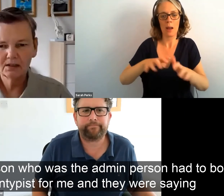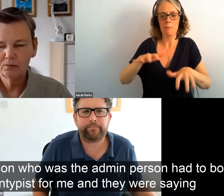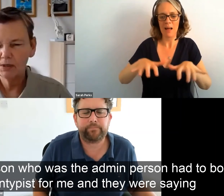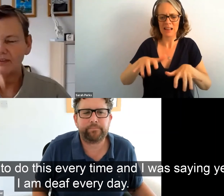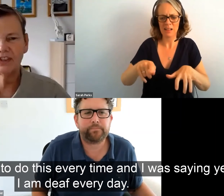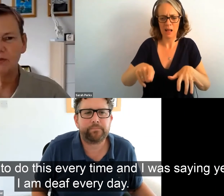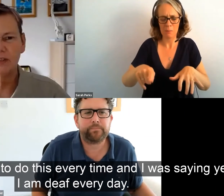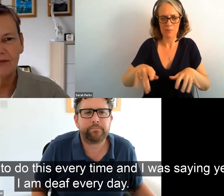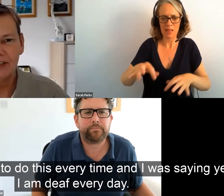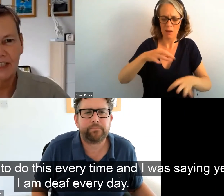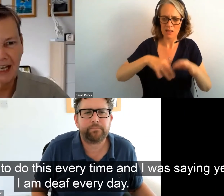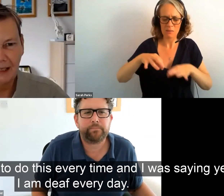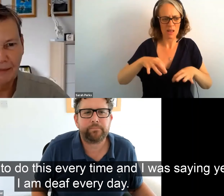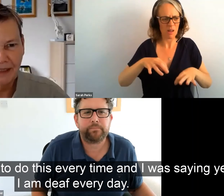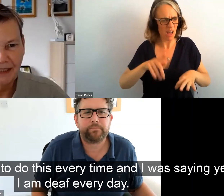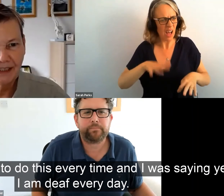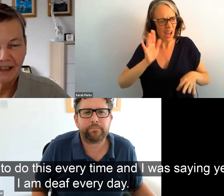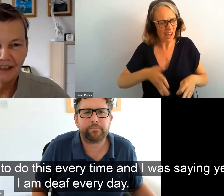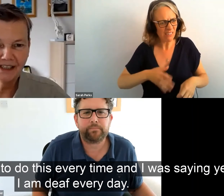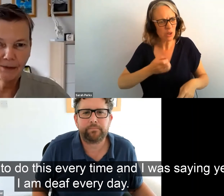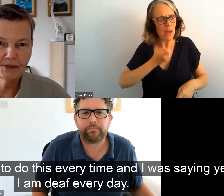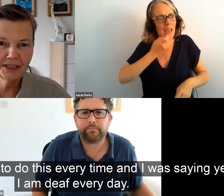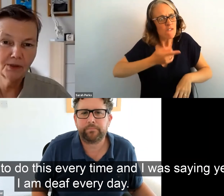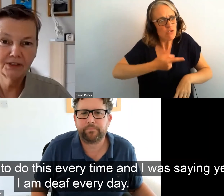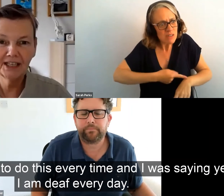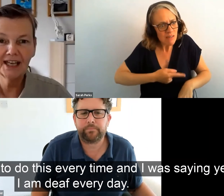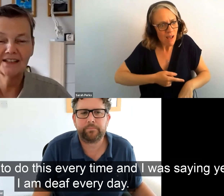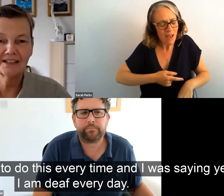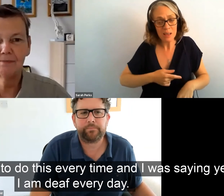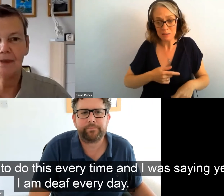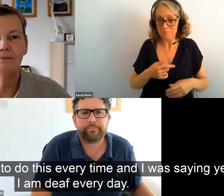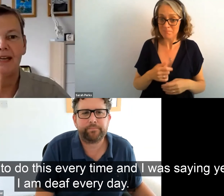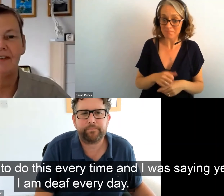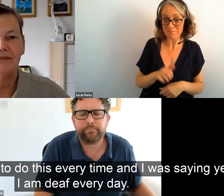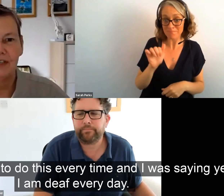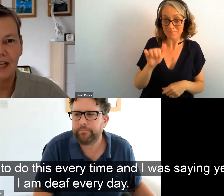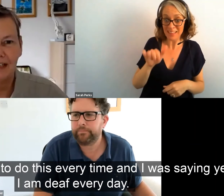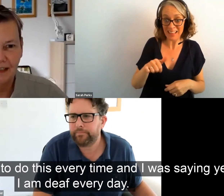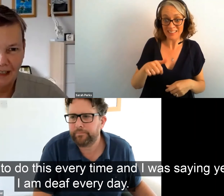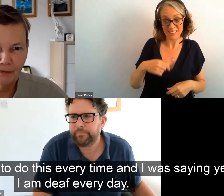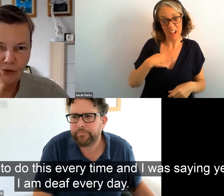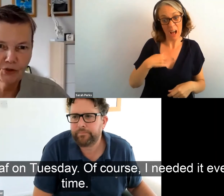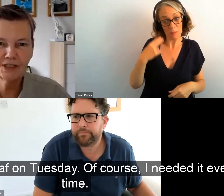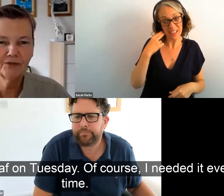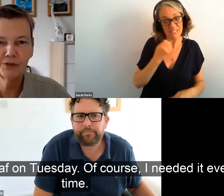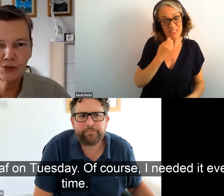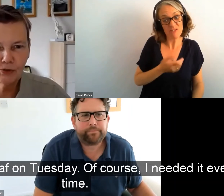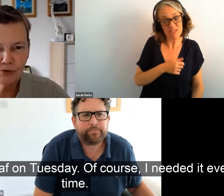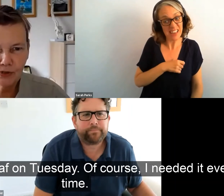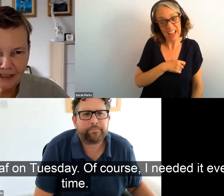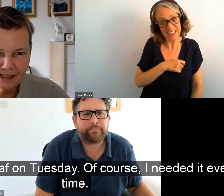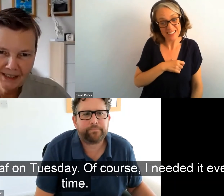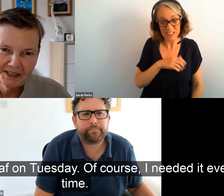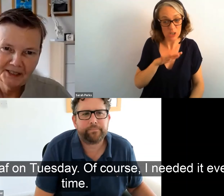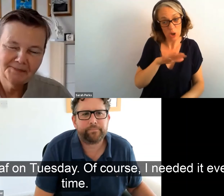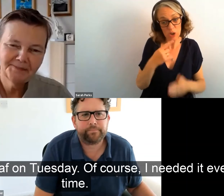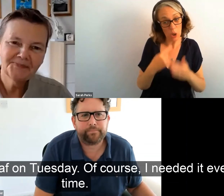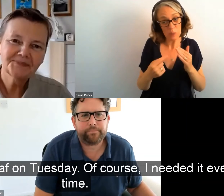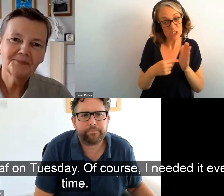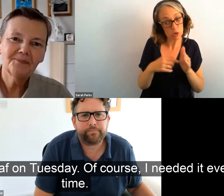saying, "Well, will I have to do this every time?" And I was saying, "Well, yes, I'm deaf every day. I'm not just deaf on a Tuesday.